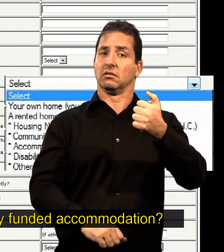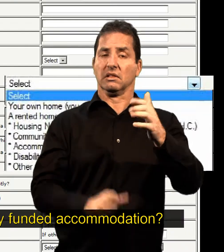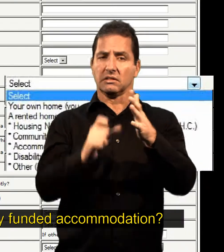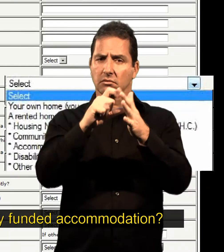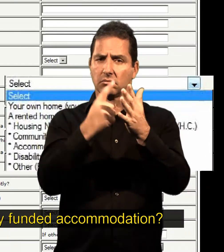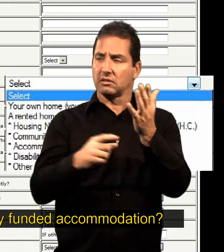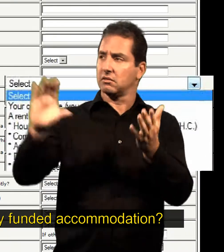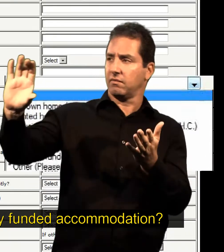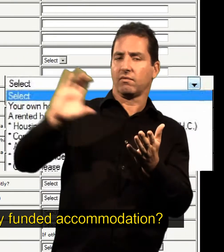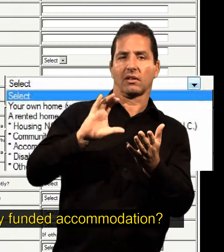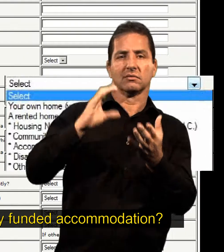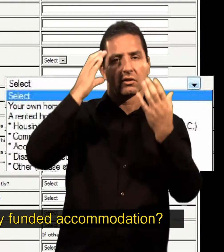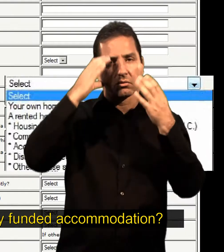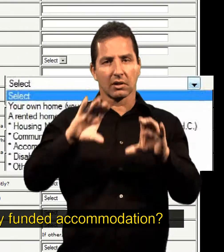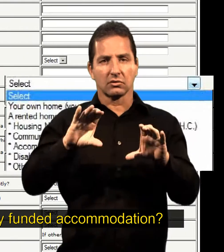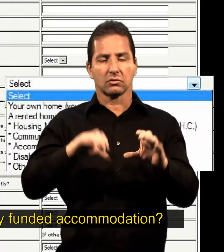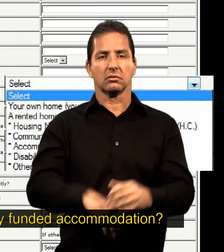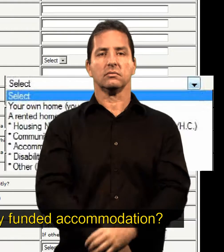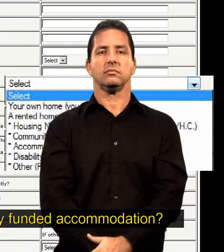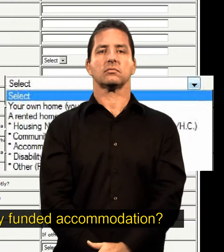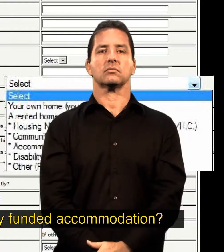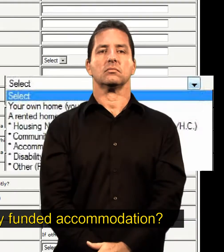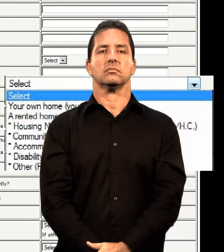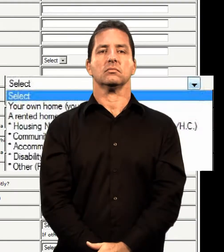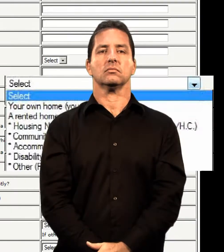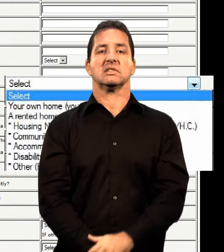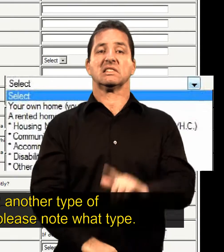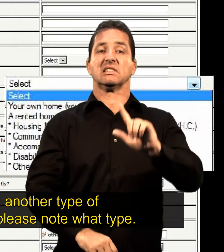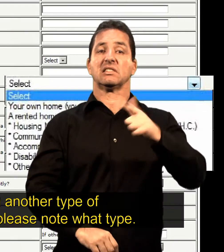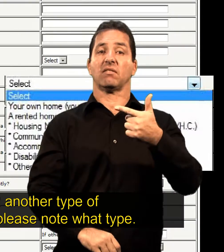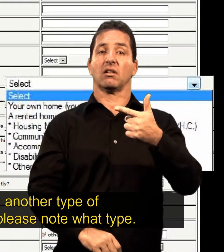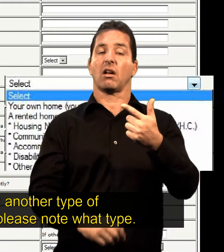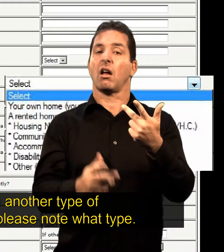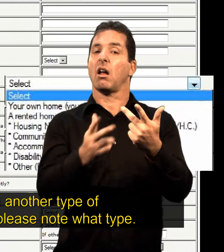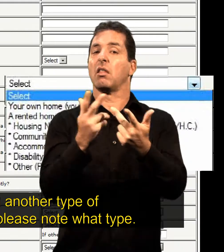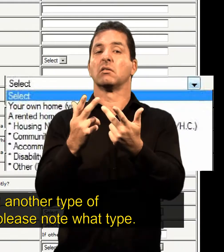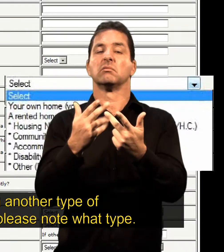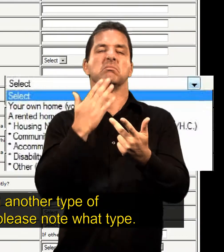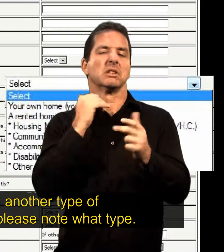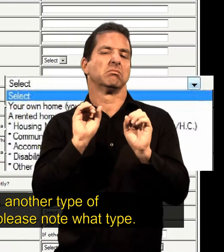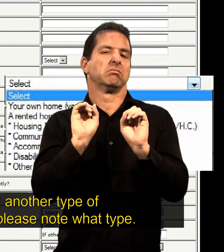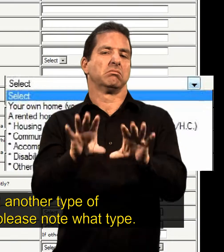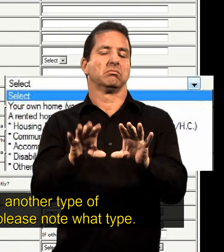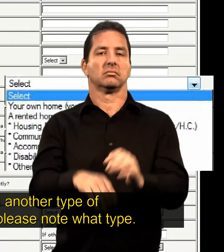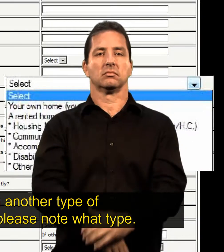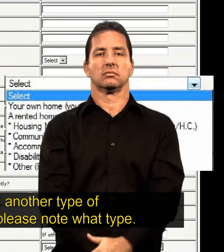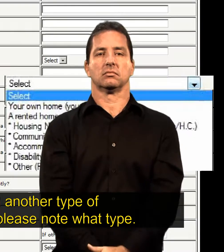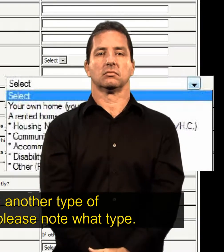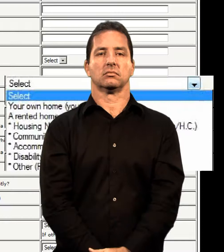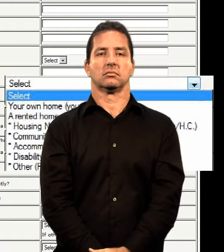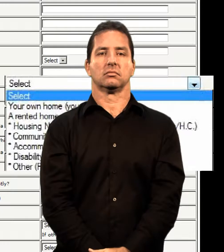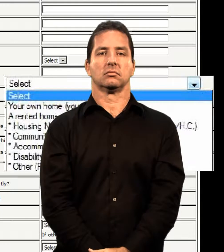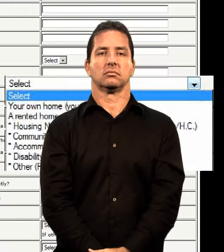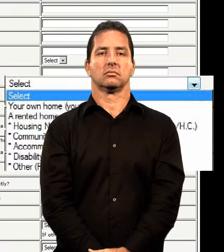Do you live in disability-funded accommodation? If you live in another type of accommodation, please note what